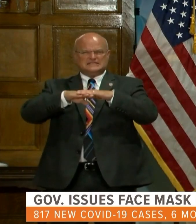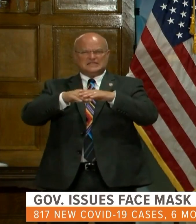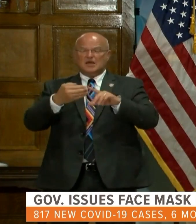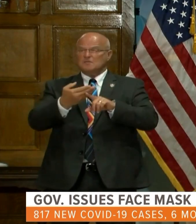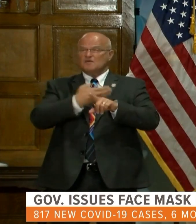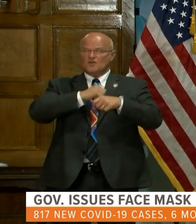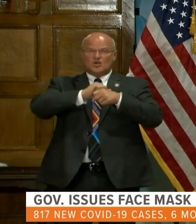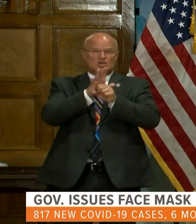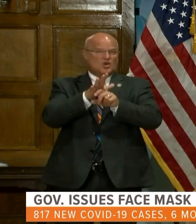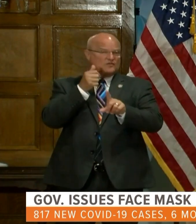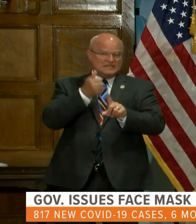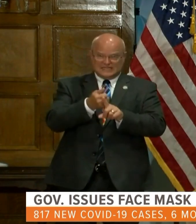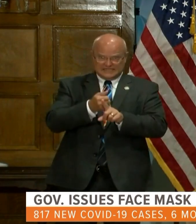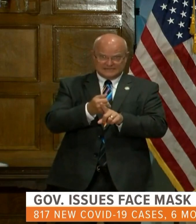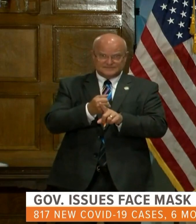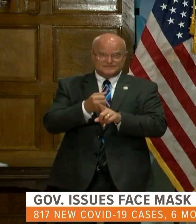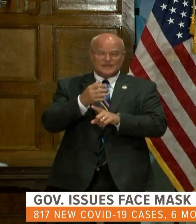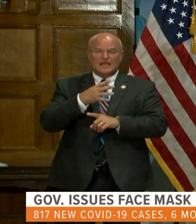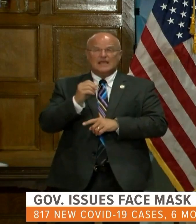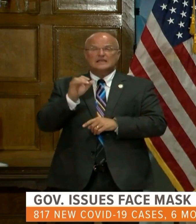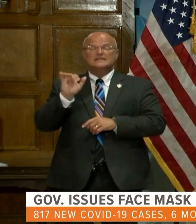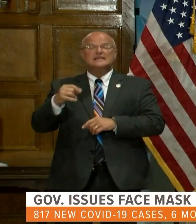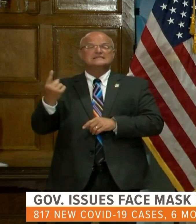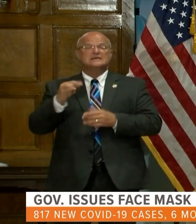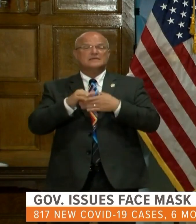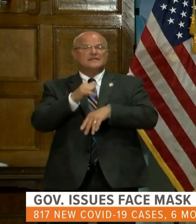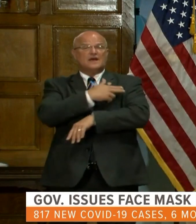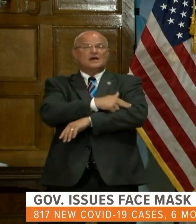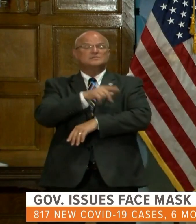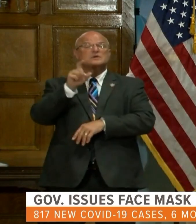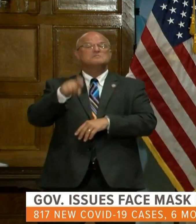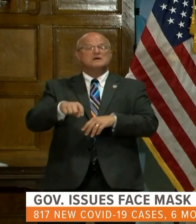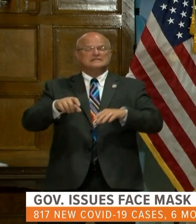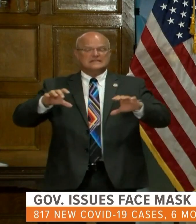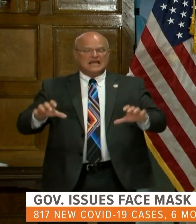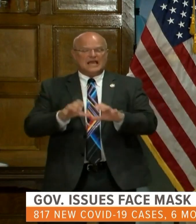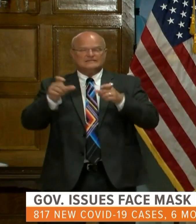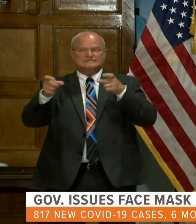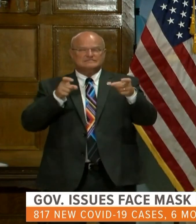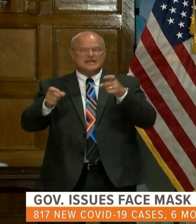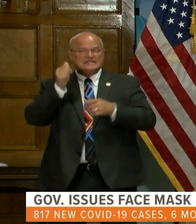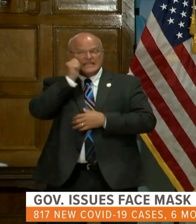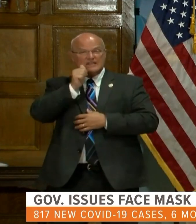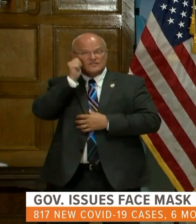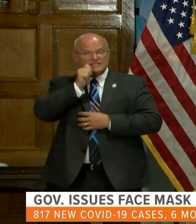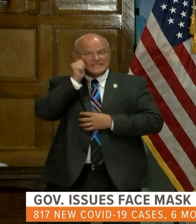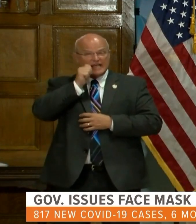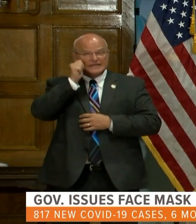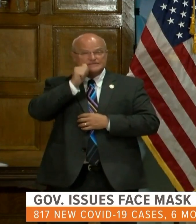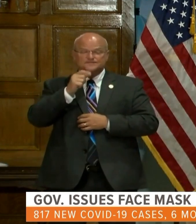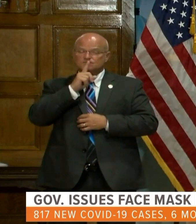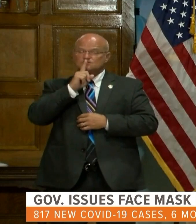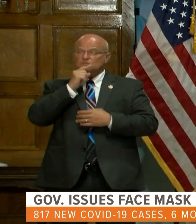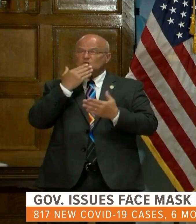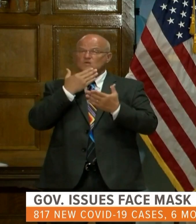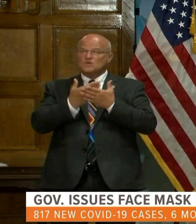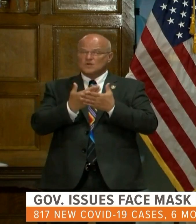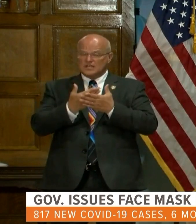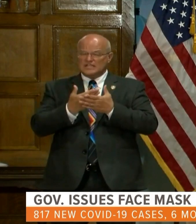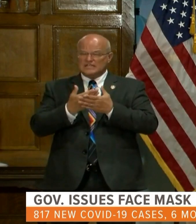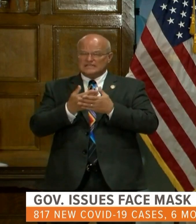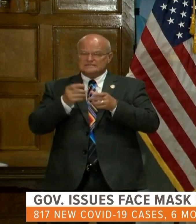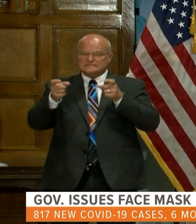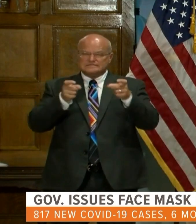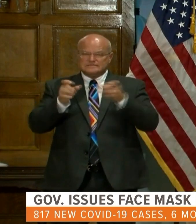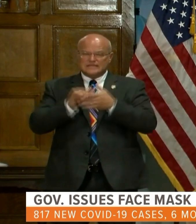before COVID ever happened. And so that's something that hospitals have to actively manage day to day. And we're really good at doing that, and we're